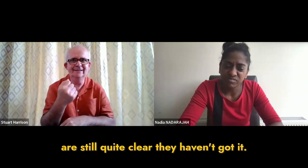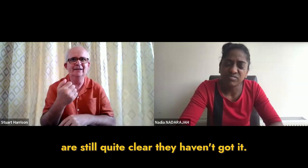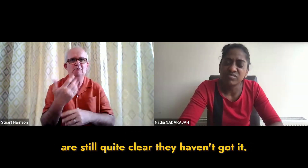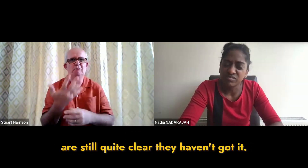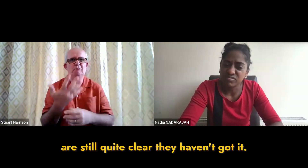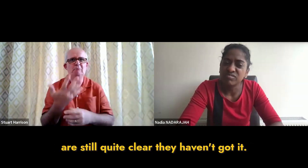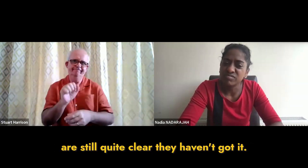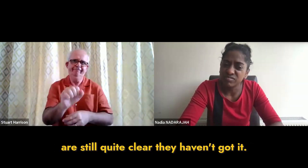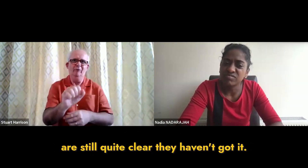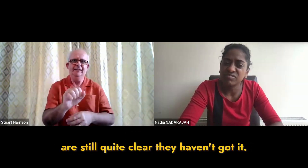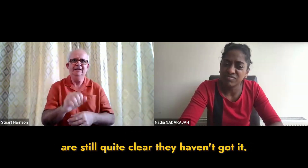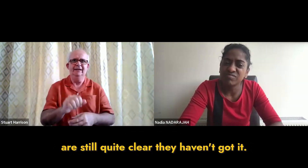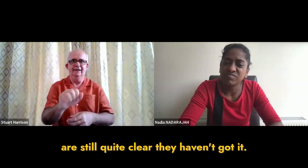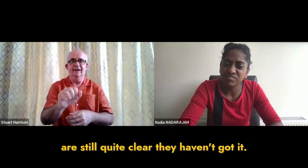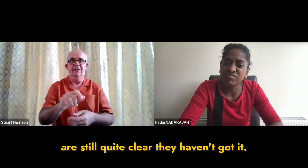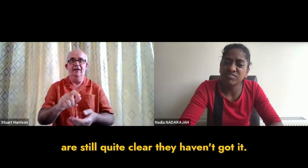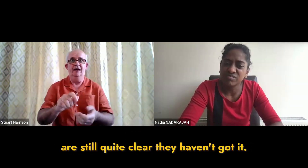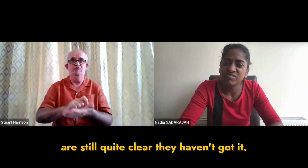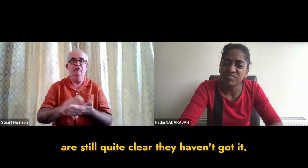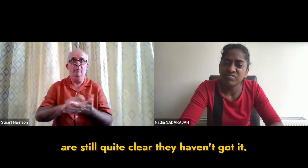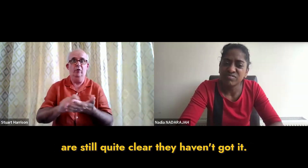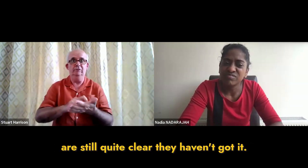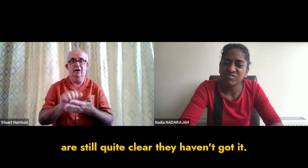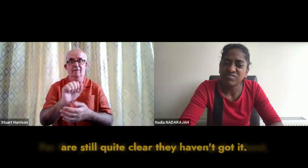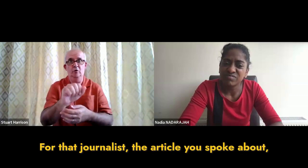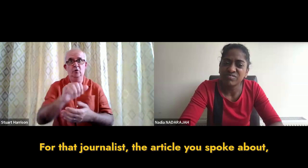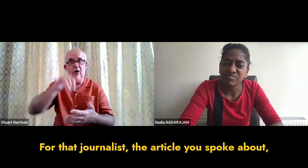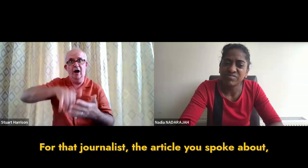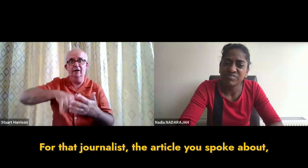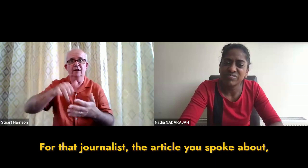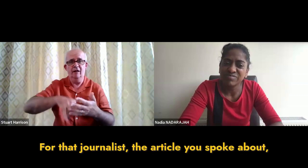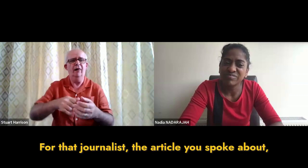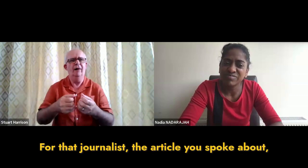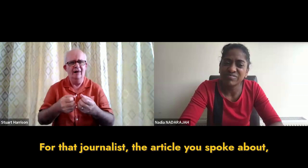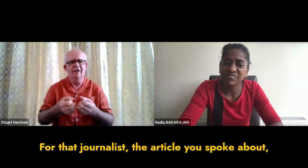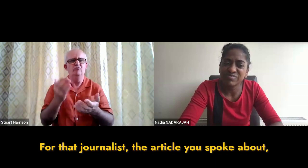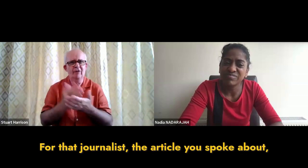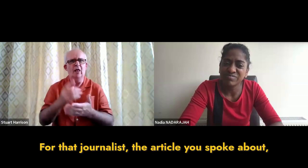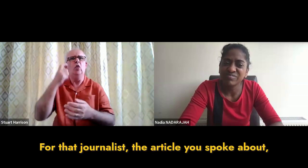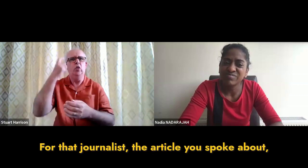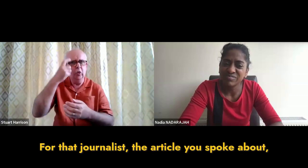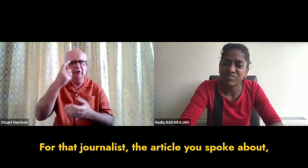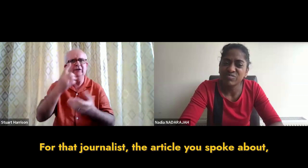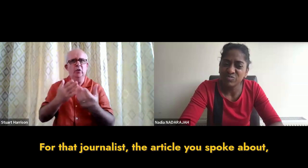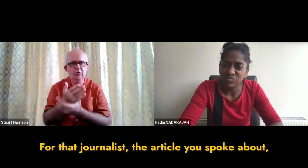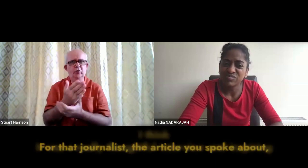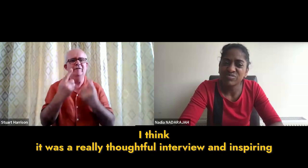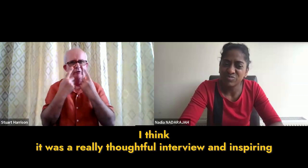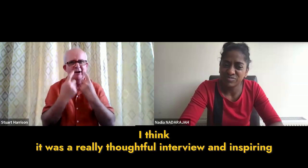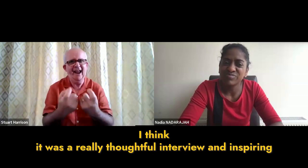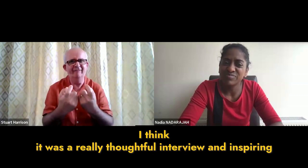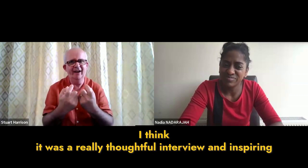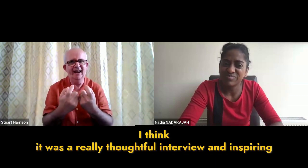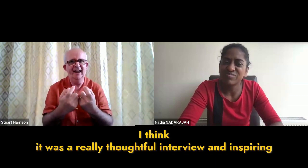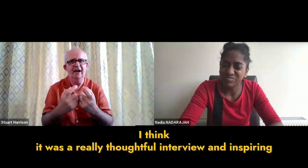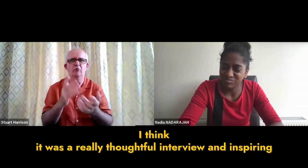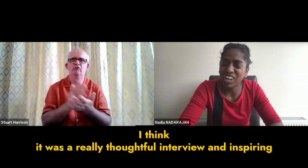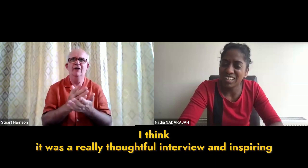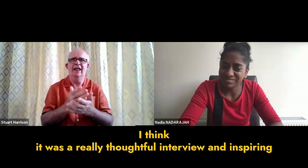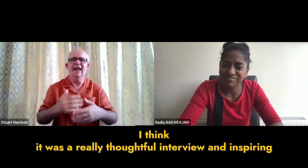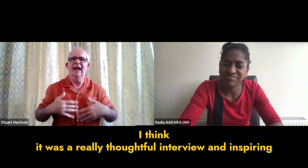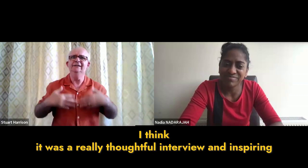are still quite clear they haven't got it. For that journalist, that article you spoke about, I think it was a